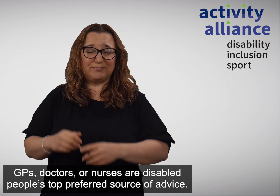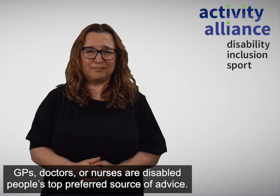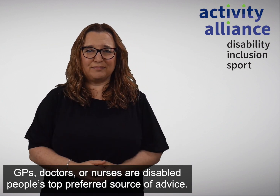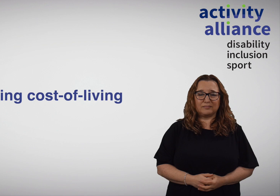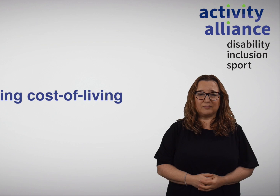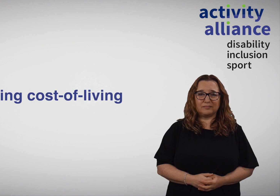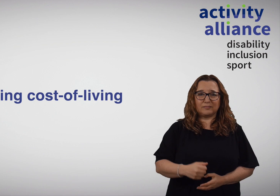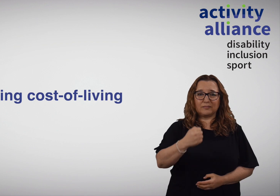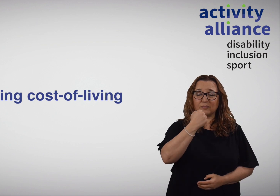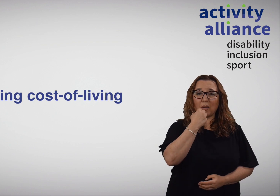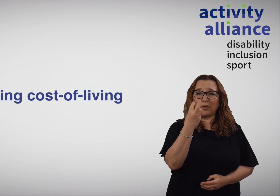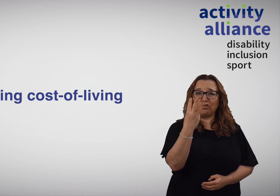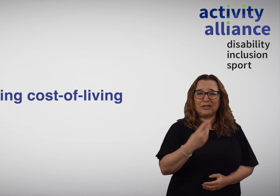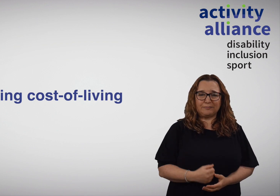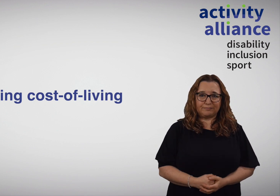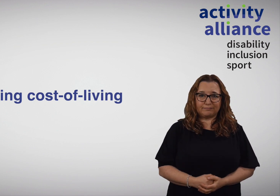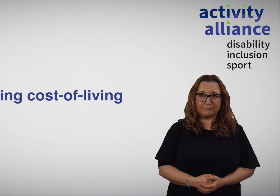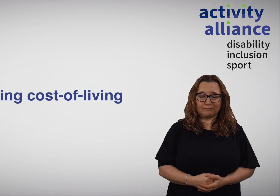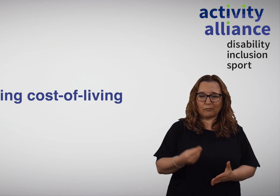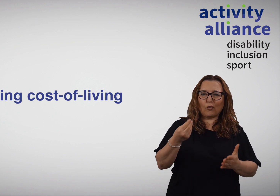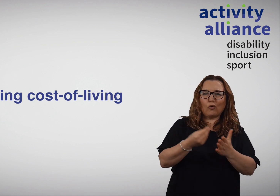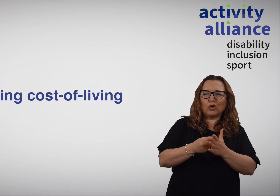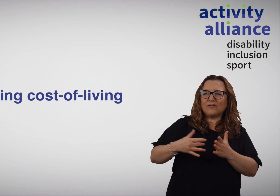Number 3, the rising cost of living.